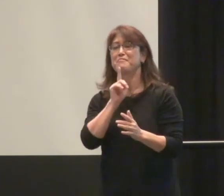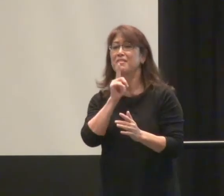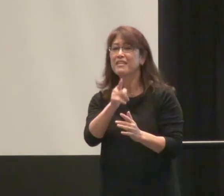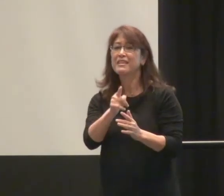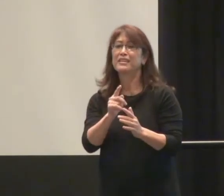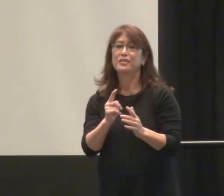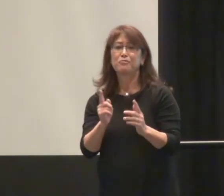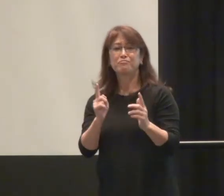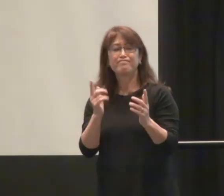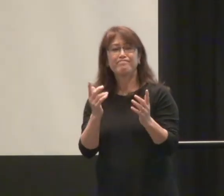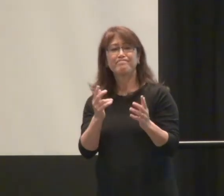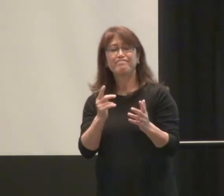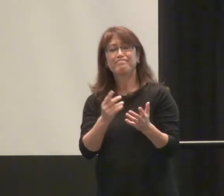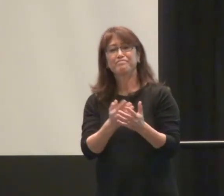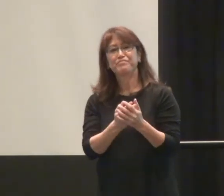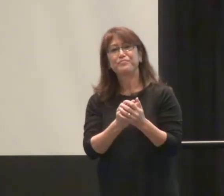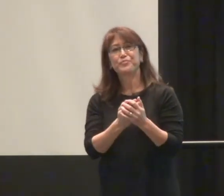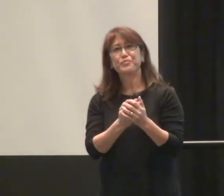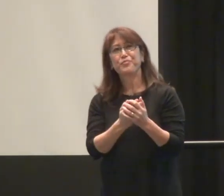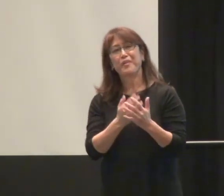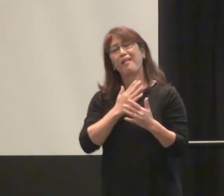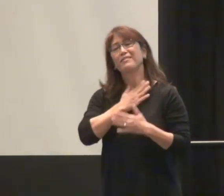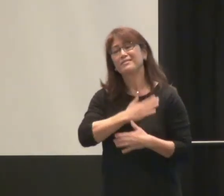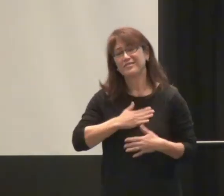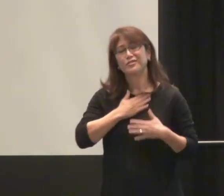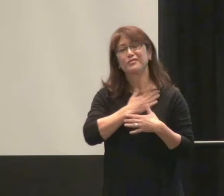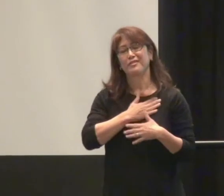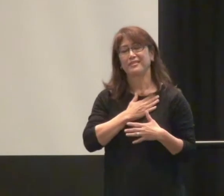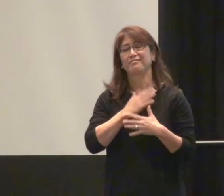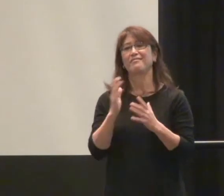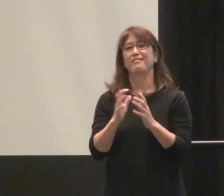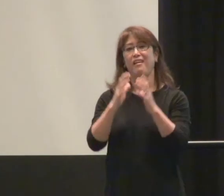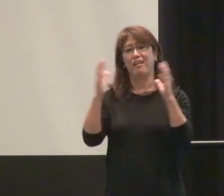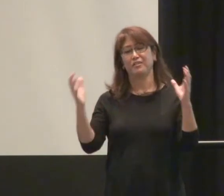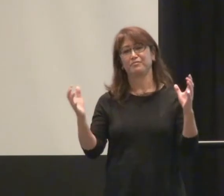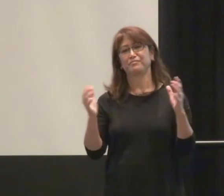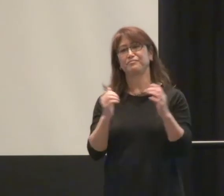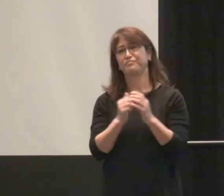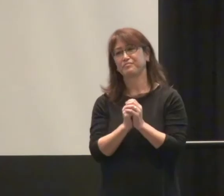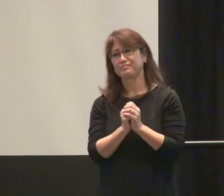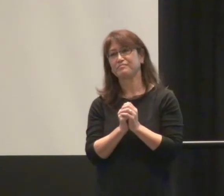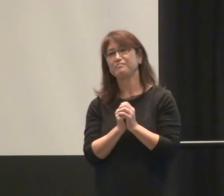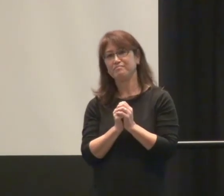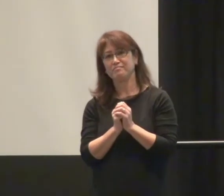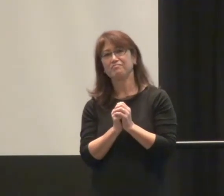When working with Roxanne this past year on her project and the website, I enjoyed it immensely.